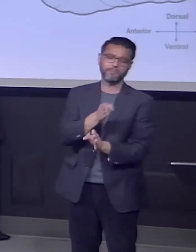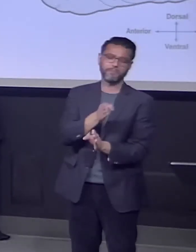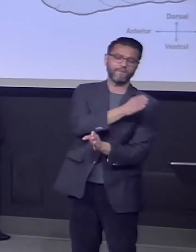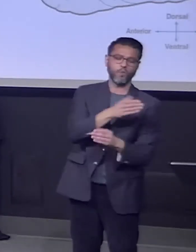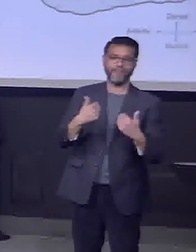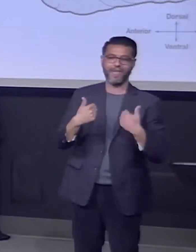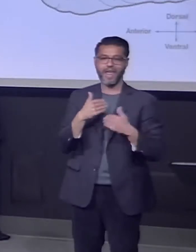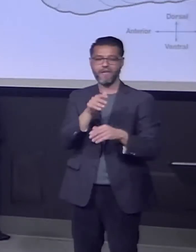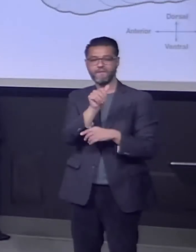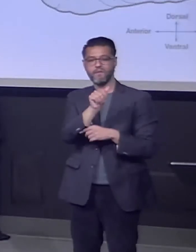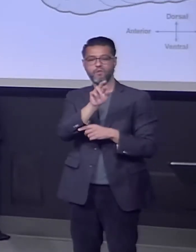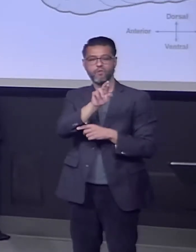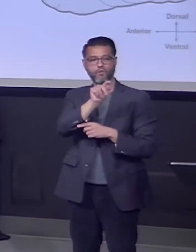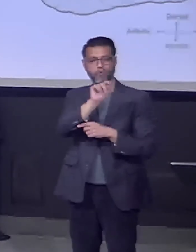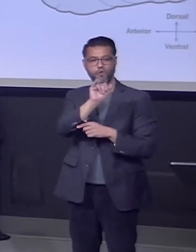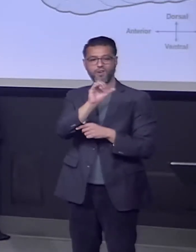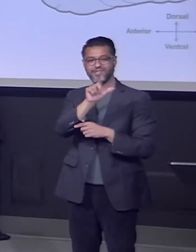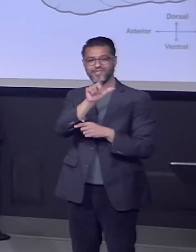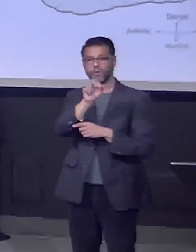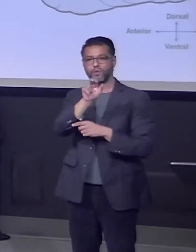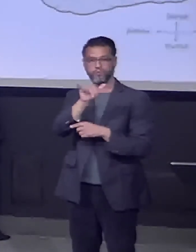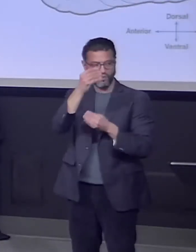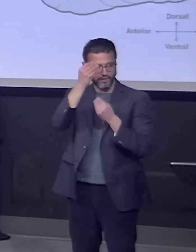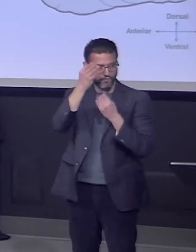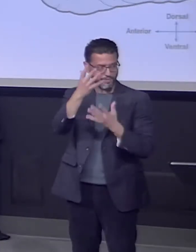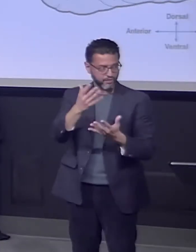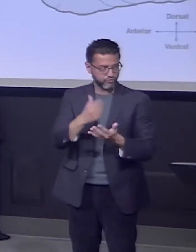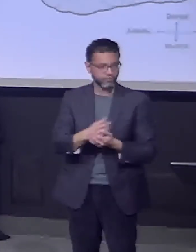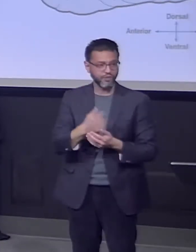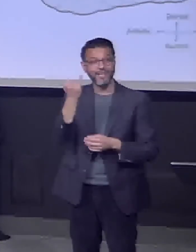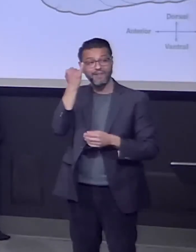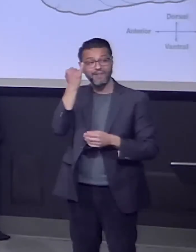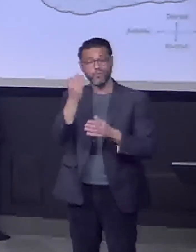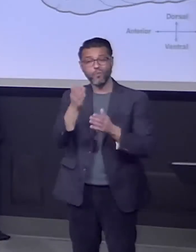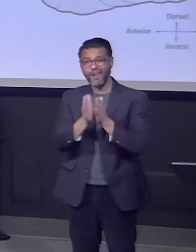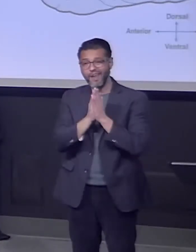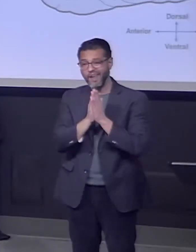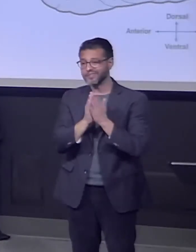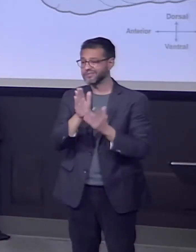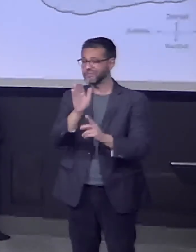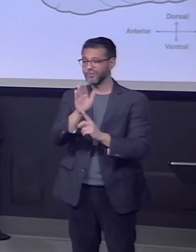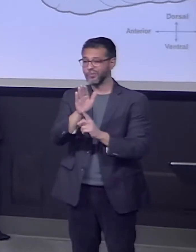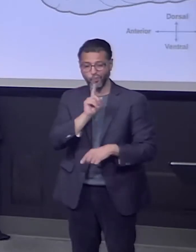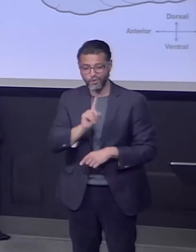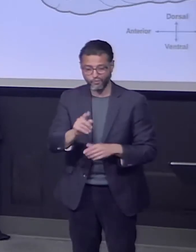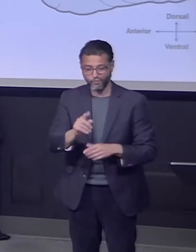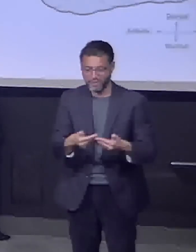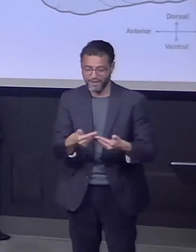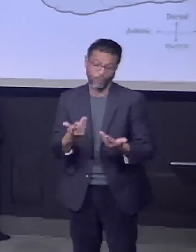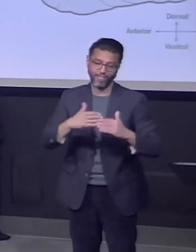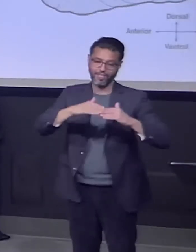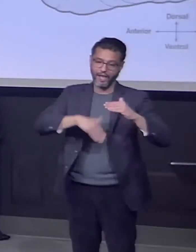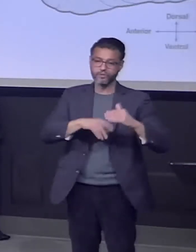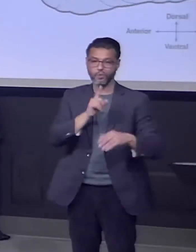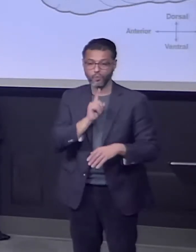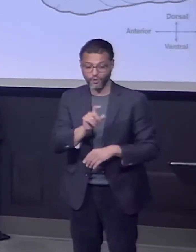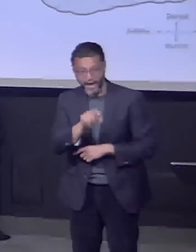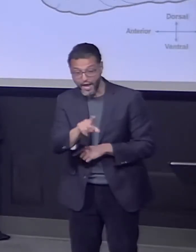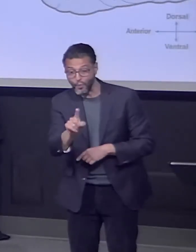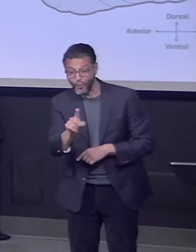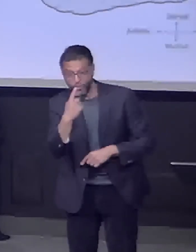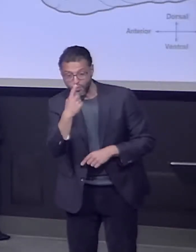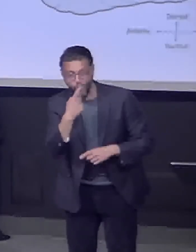articulatory information. If you ask your 1-year-old or less than 1-year-old, where is your nose,